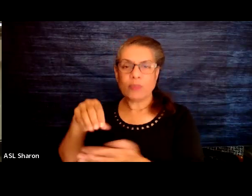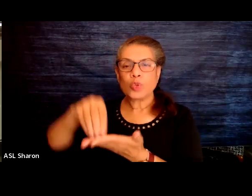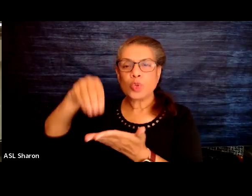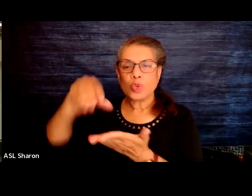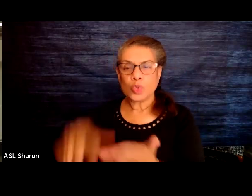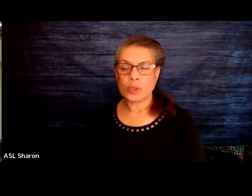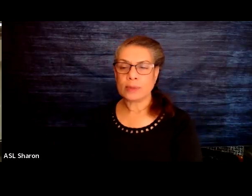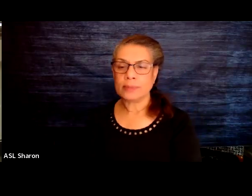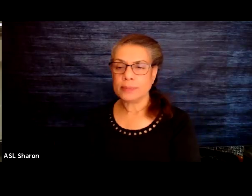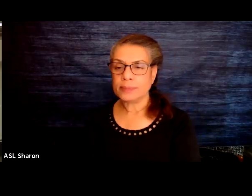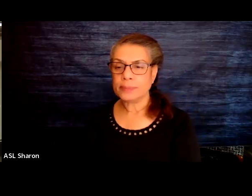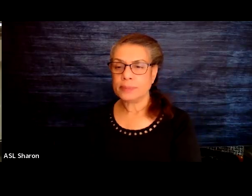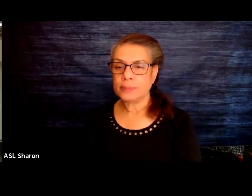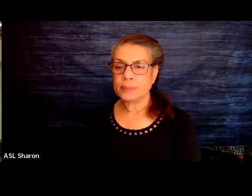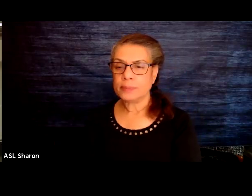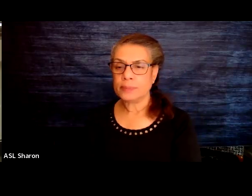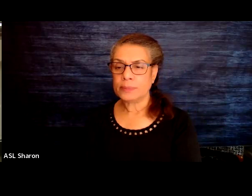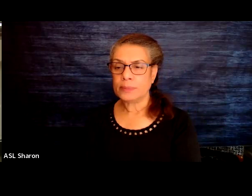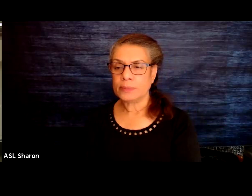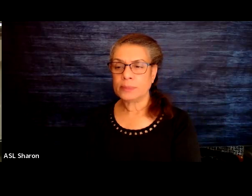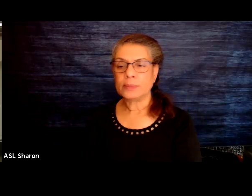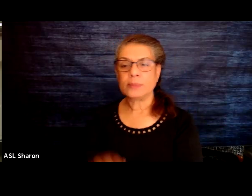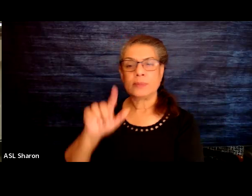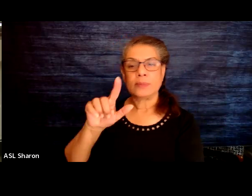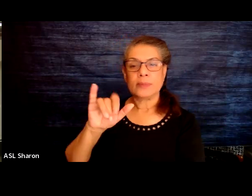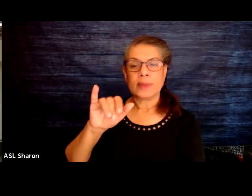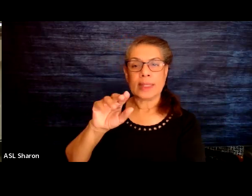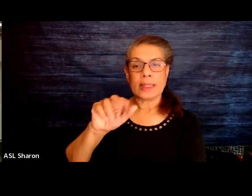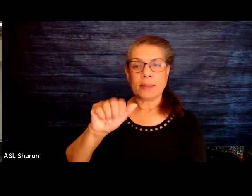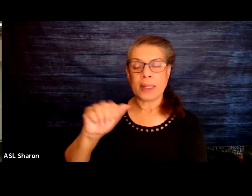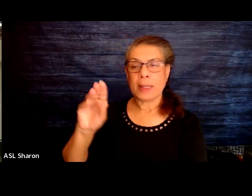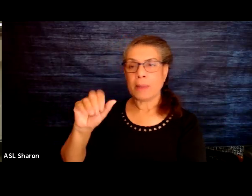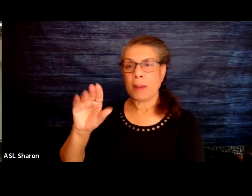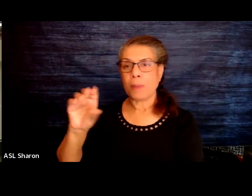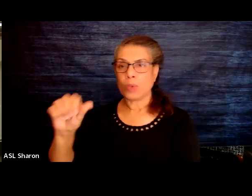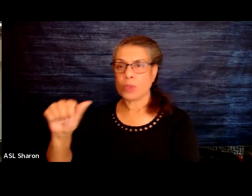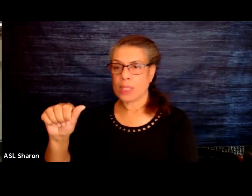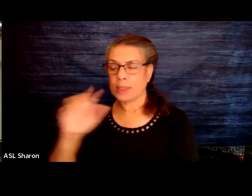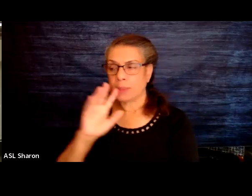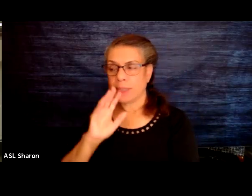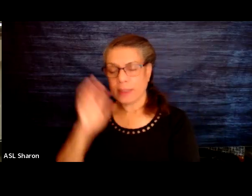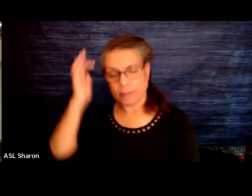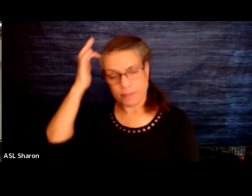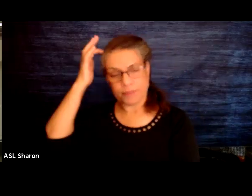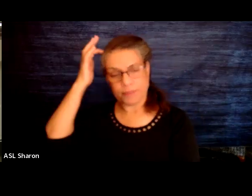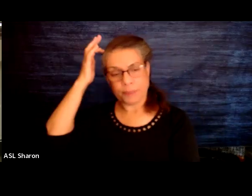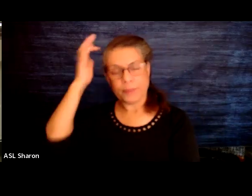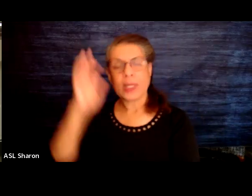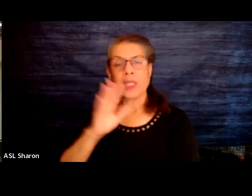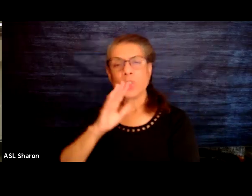Final question. Thank you, Chair. Superintendent, as you all are having conversations about inclusive